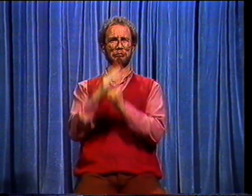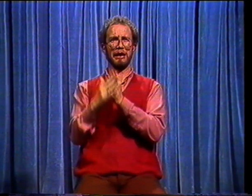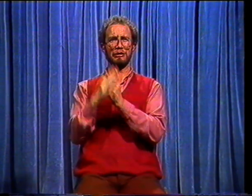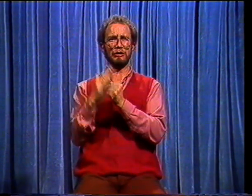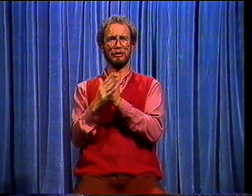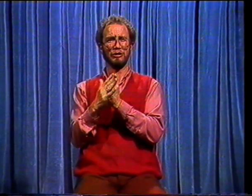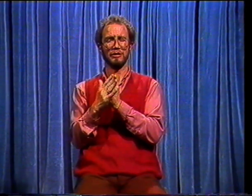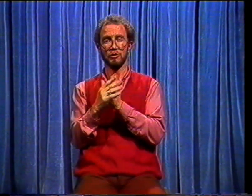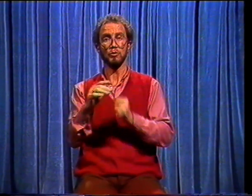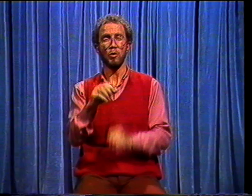very strange.